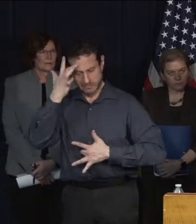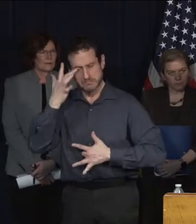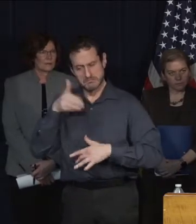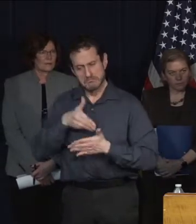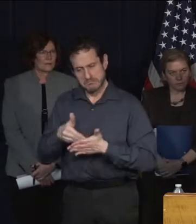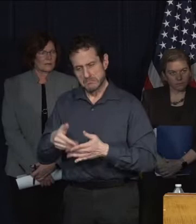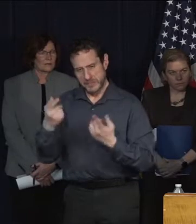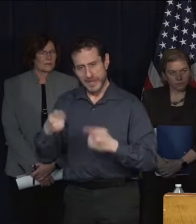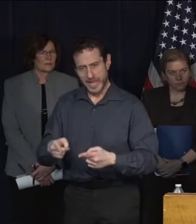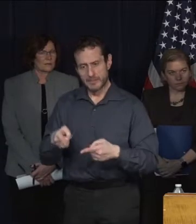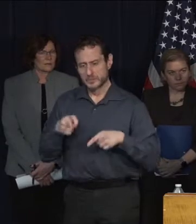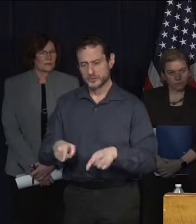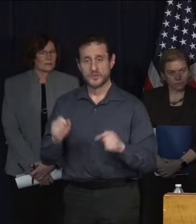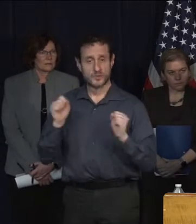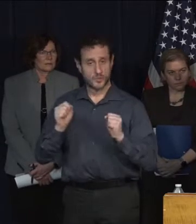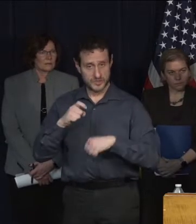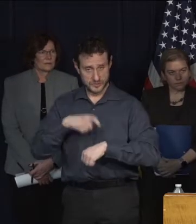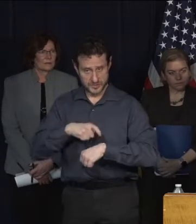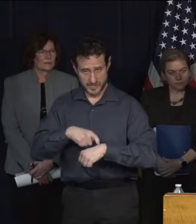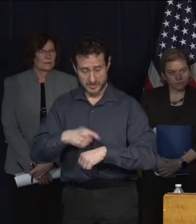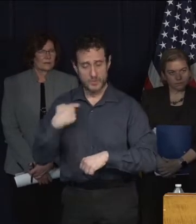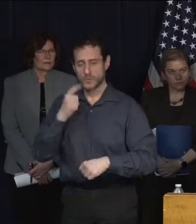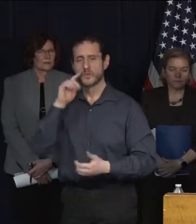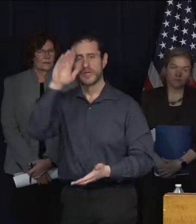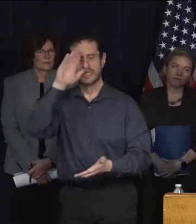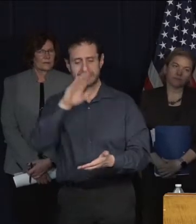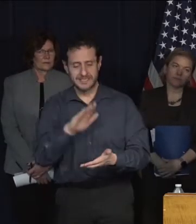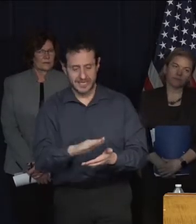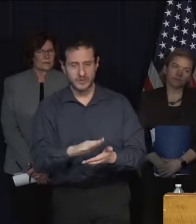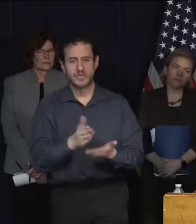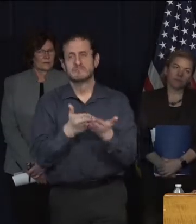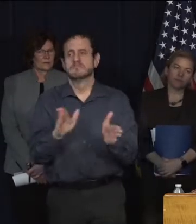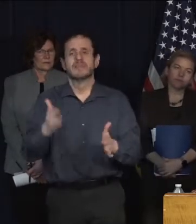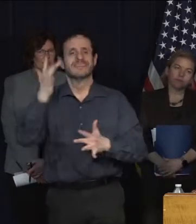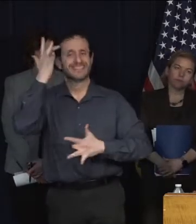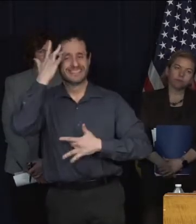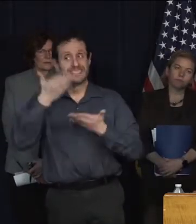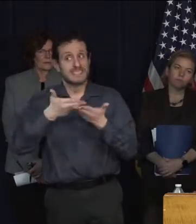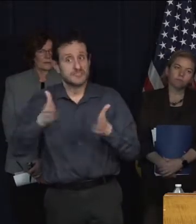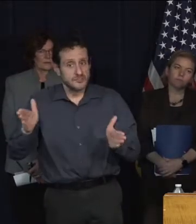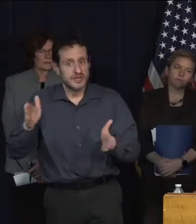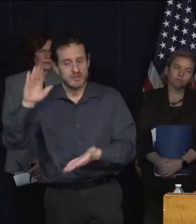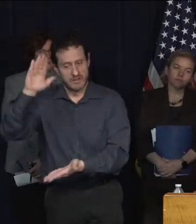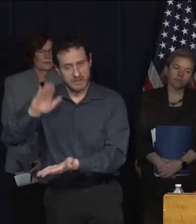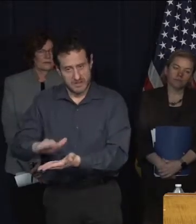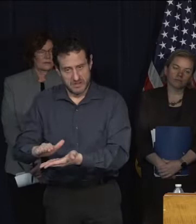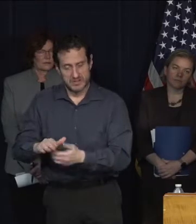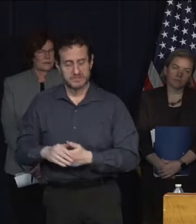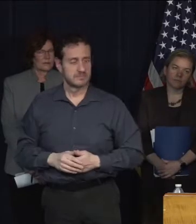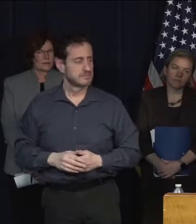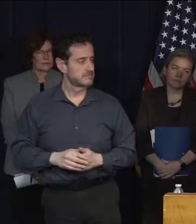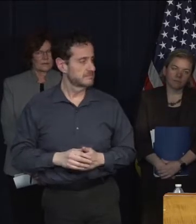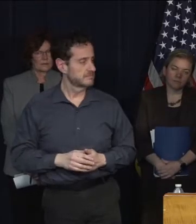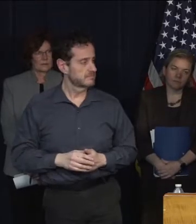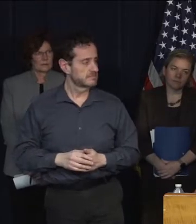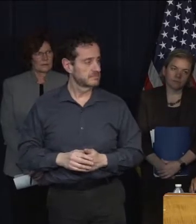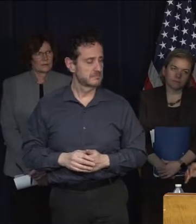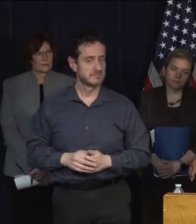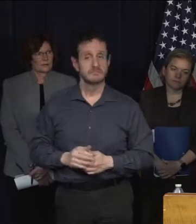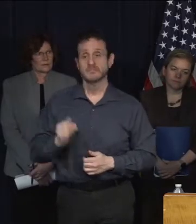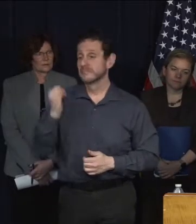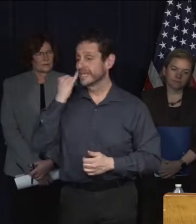this time of the year. So we just want to decrease the burden of disease. Again, if we can decrease one case of